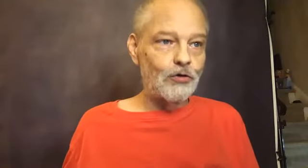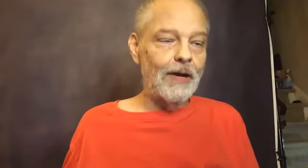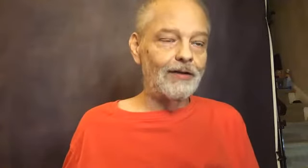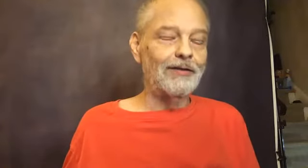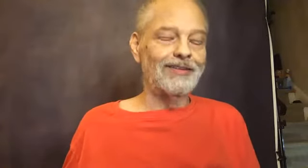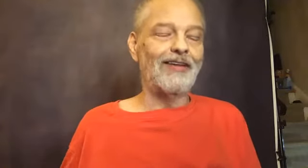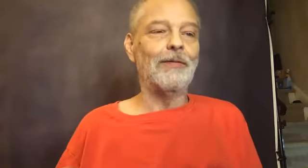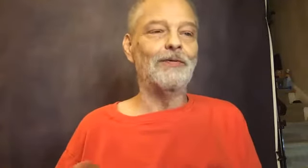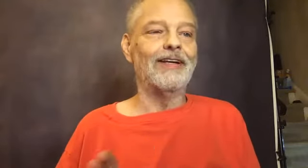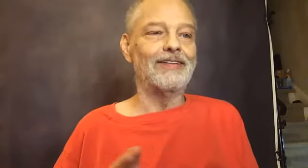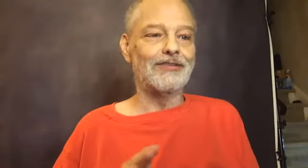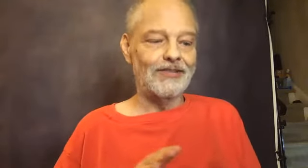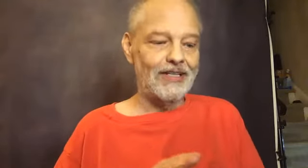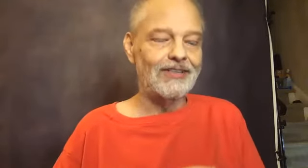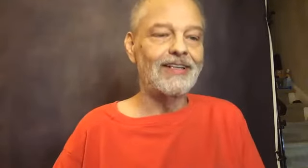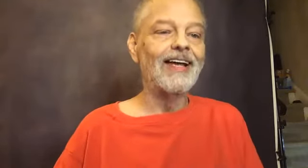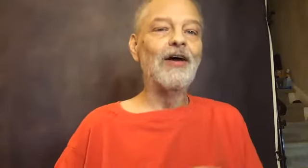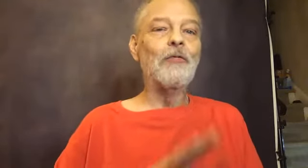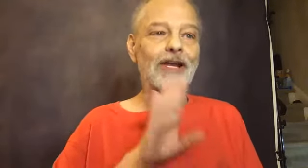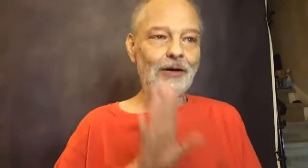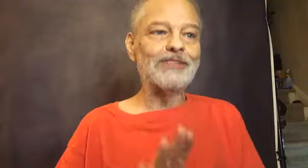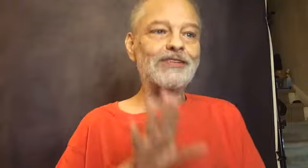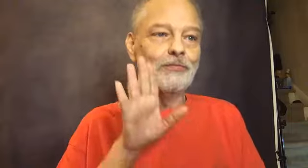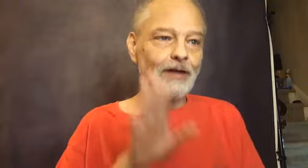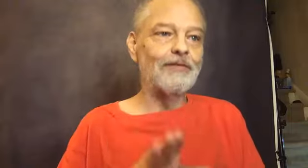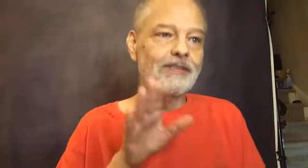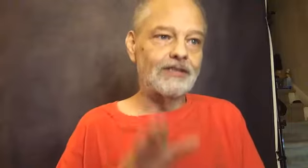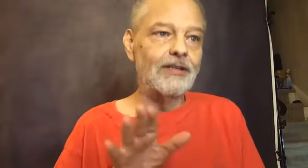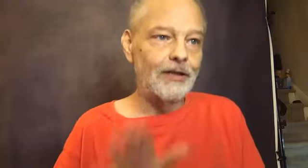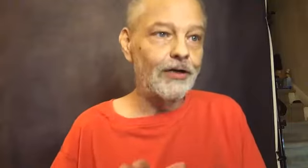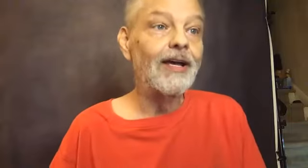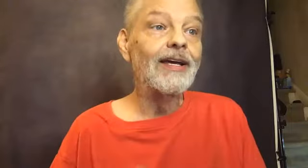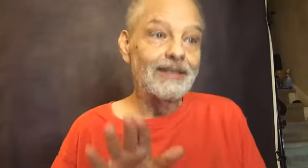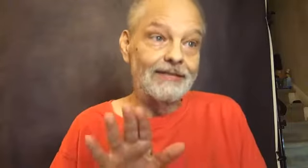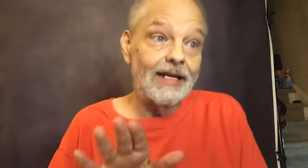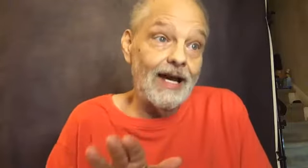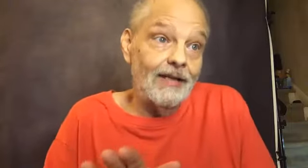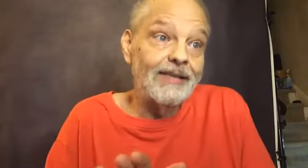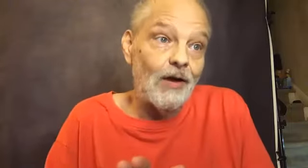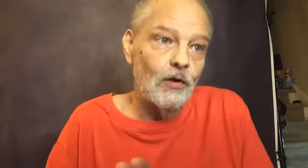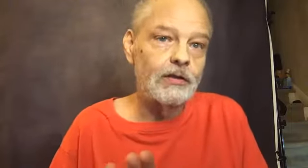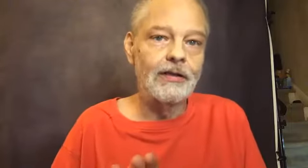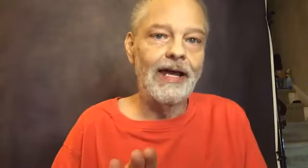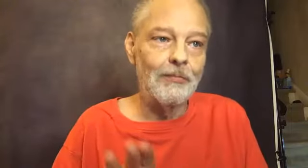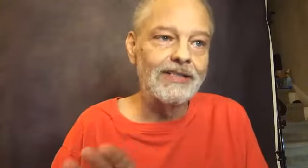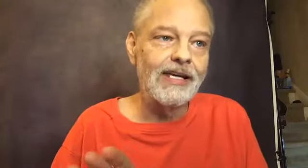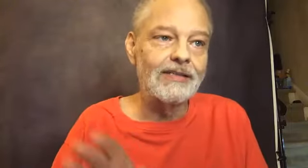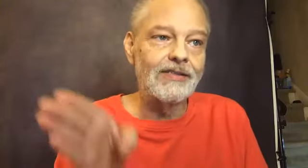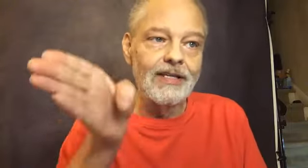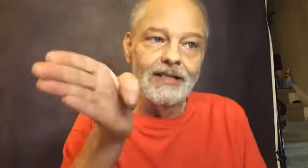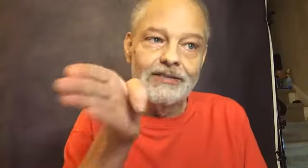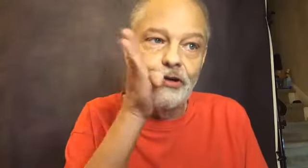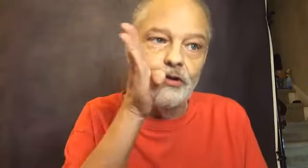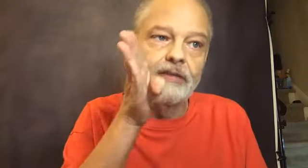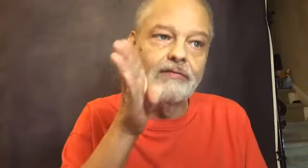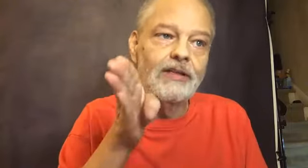about deaf people and initialization. When it comes to breakfast, lunch, and dinner, they kind of like that one, and it made sense. So you'll